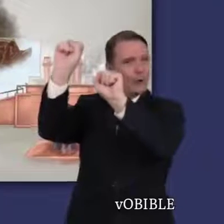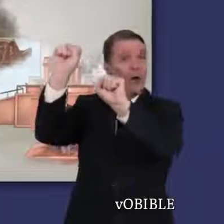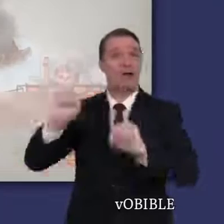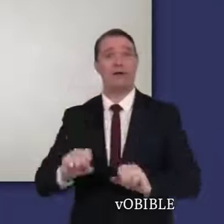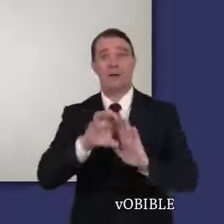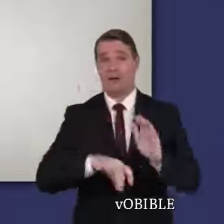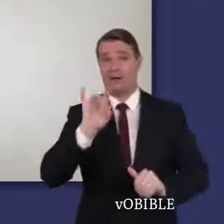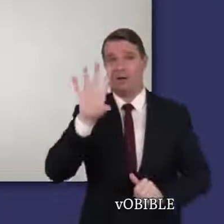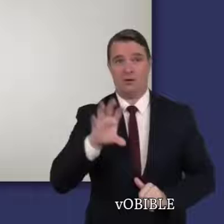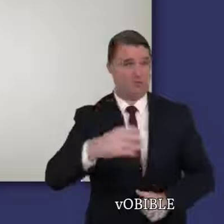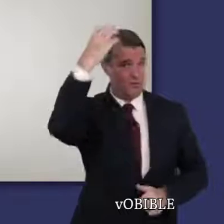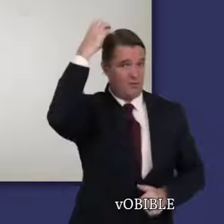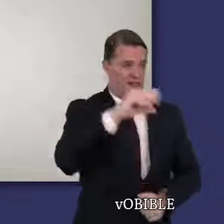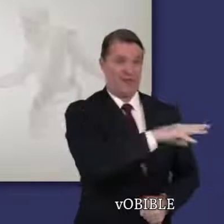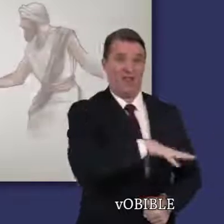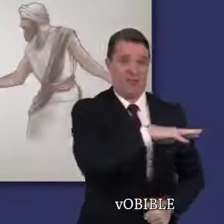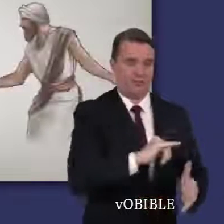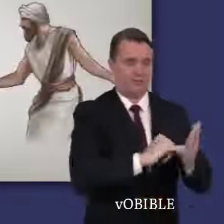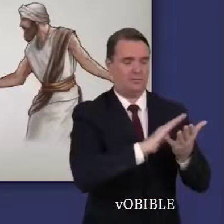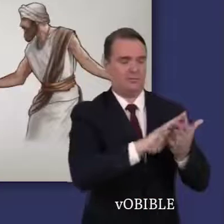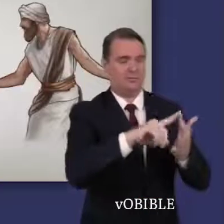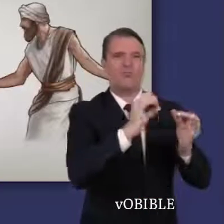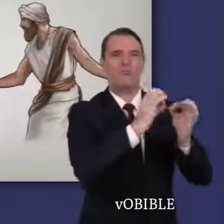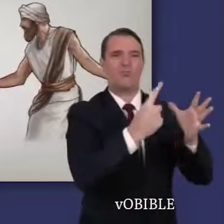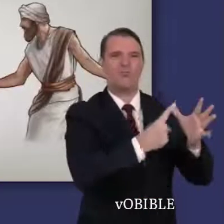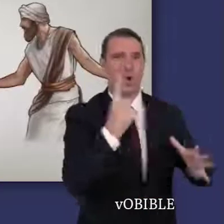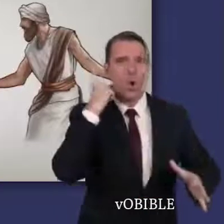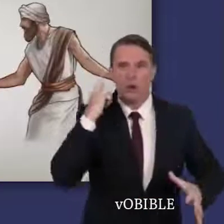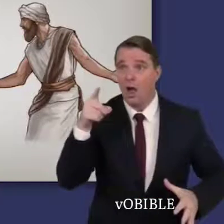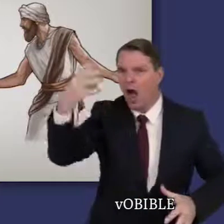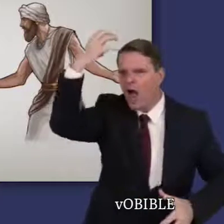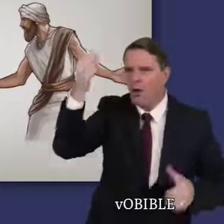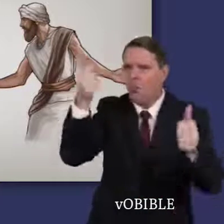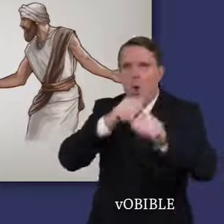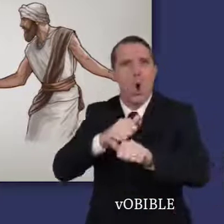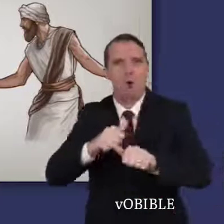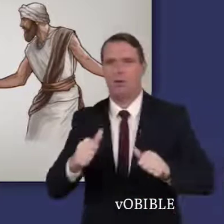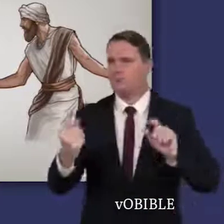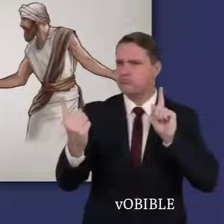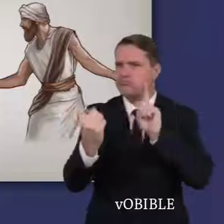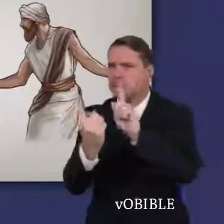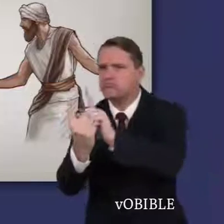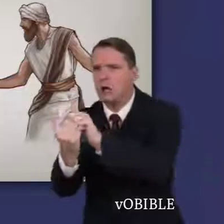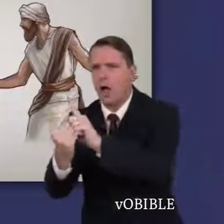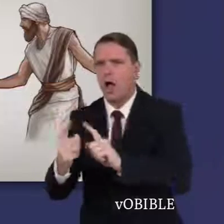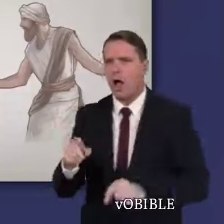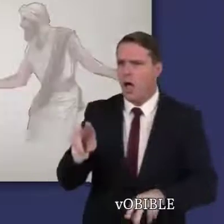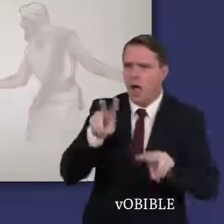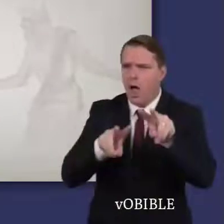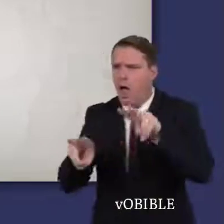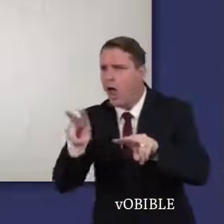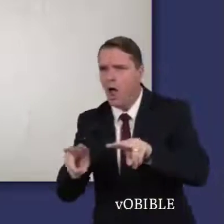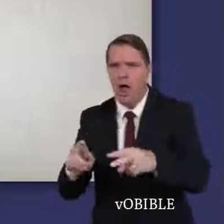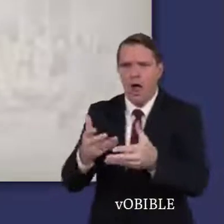prayer. In chapter 10, the Queen of Sheba hears a report about Solomon and then travels to Jerusalem to see